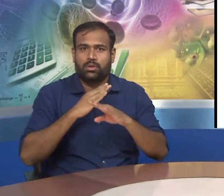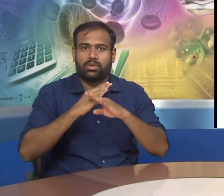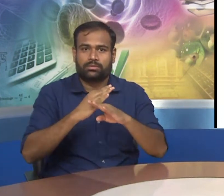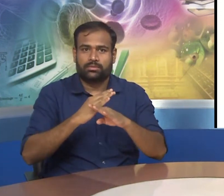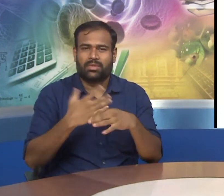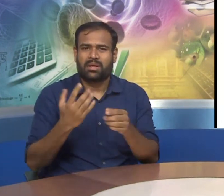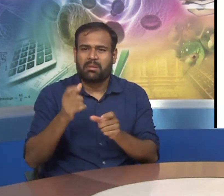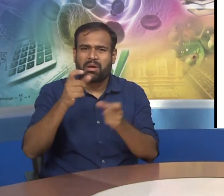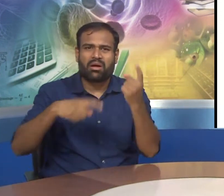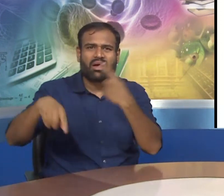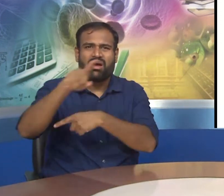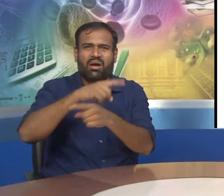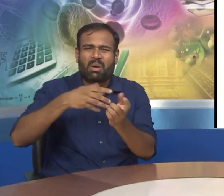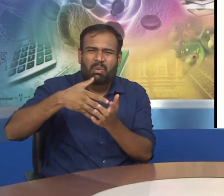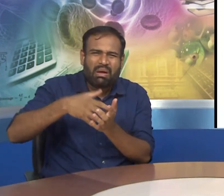Protection.